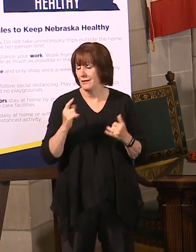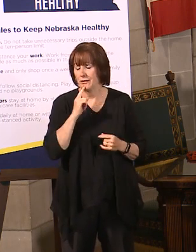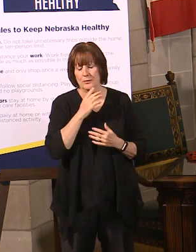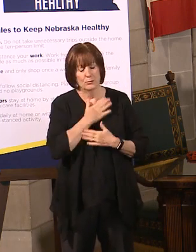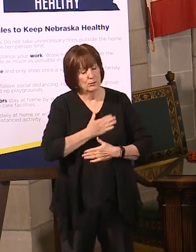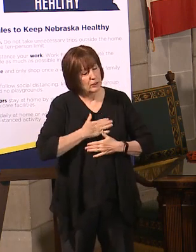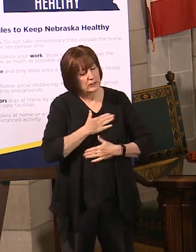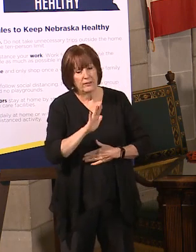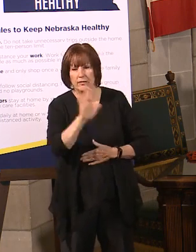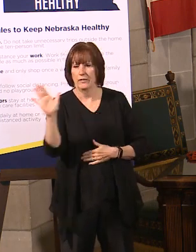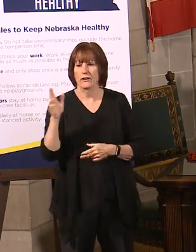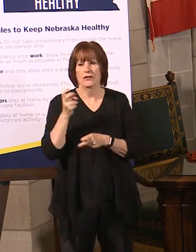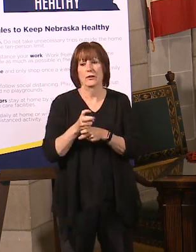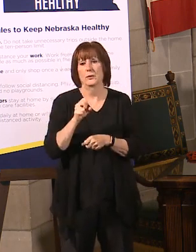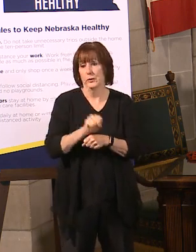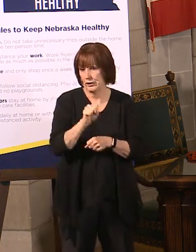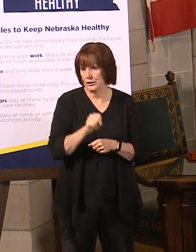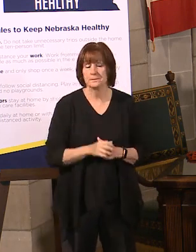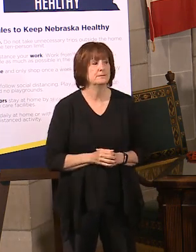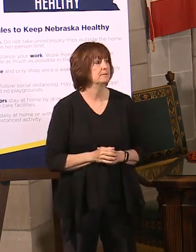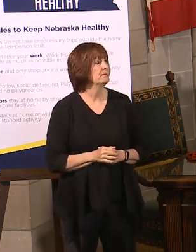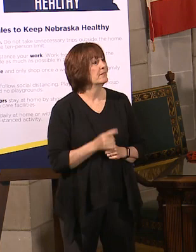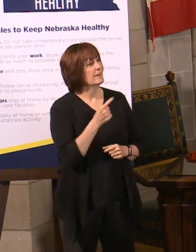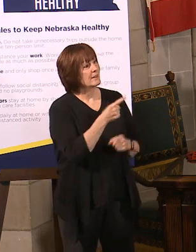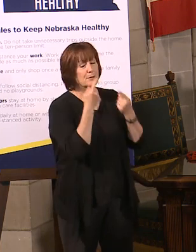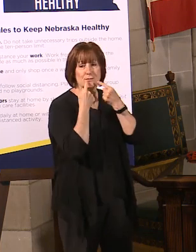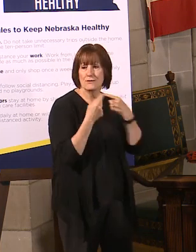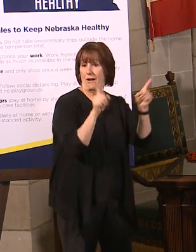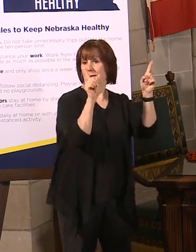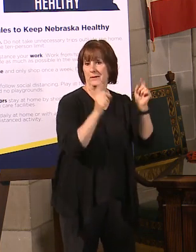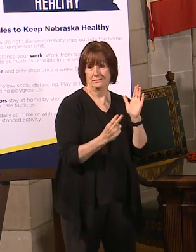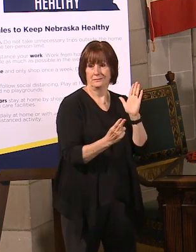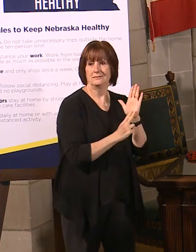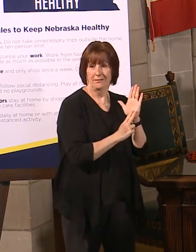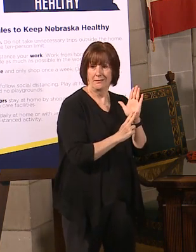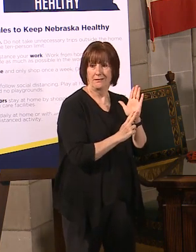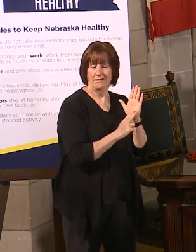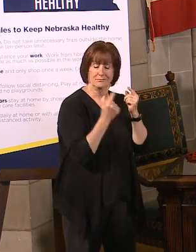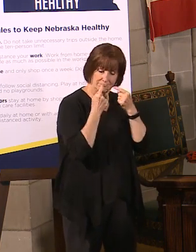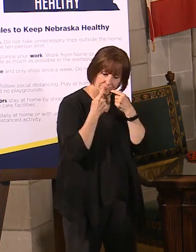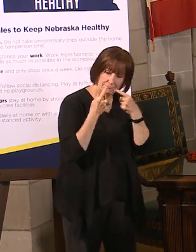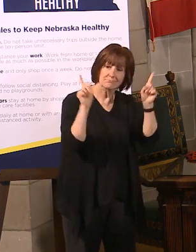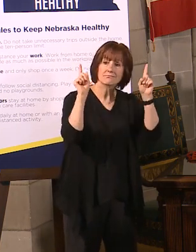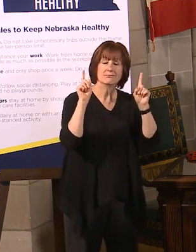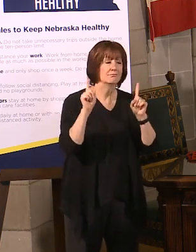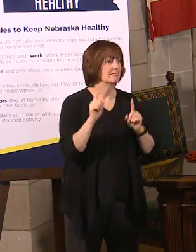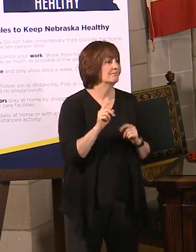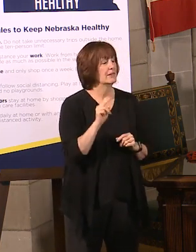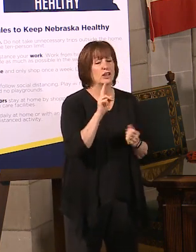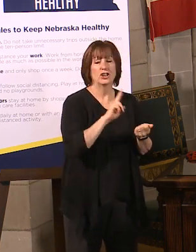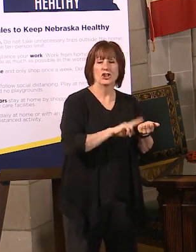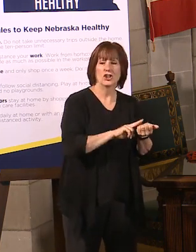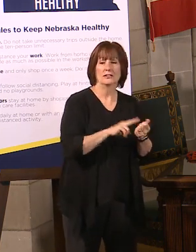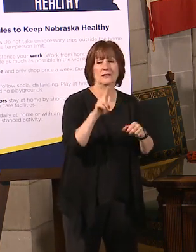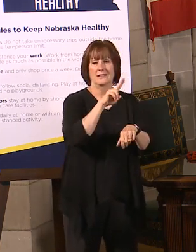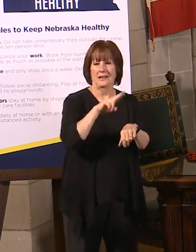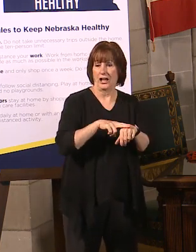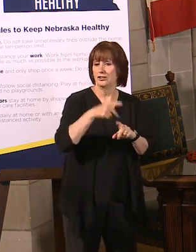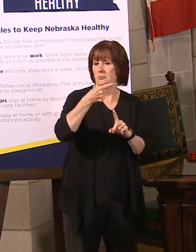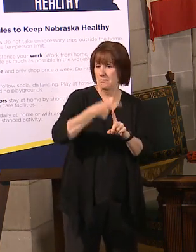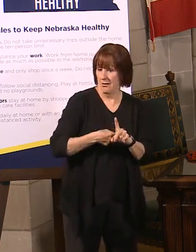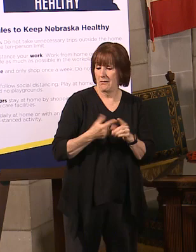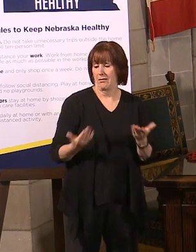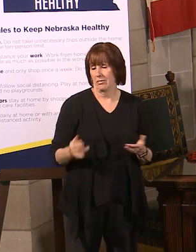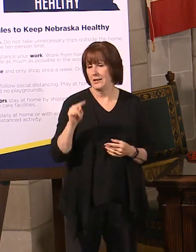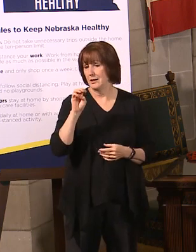great hard work. So here we have the proclamation that is signed declaring it National Nurses Month in the